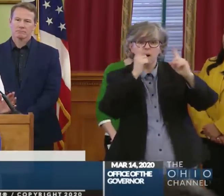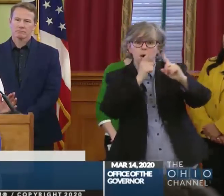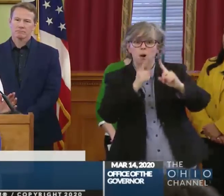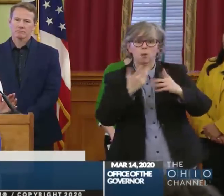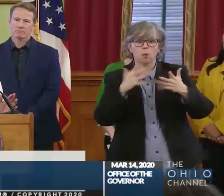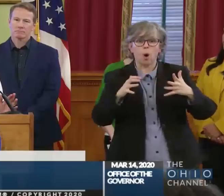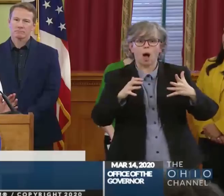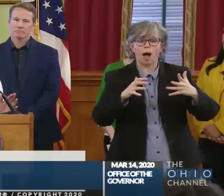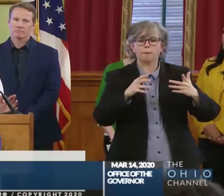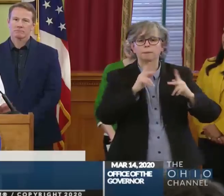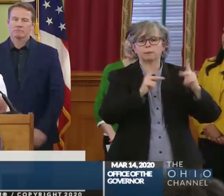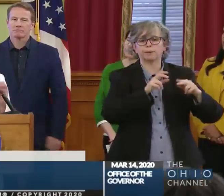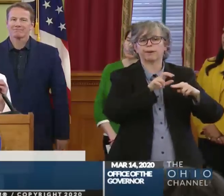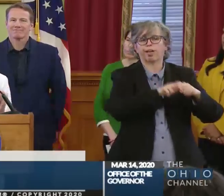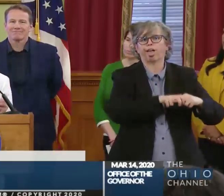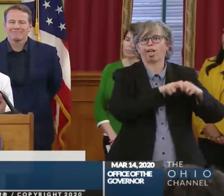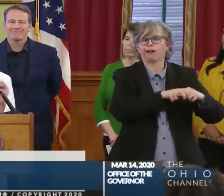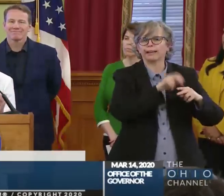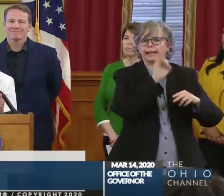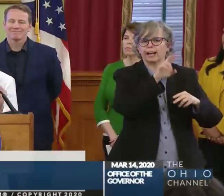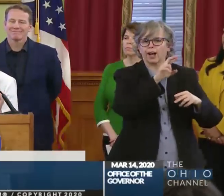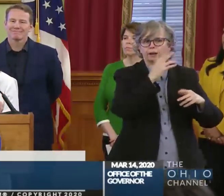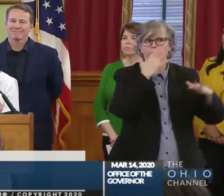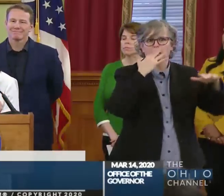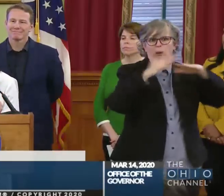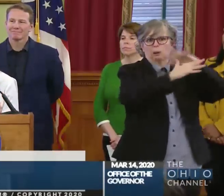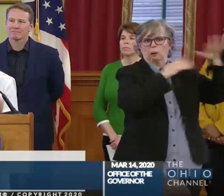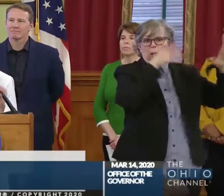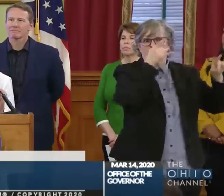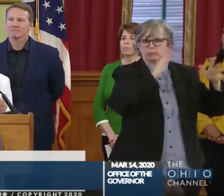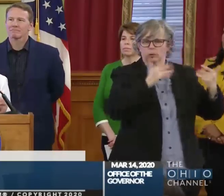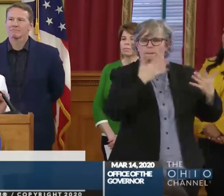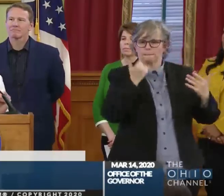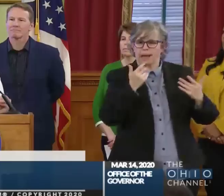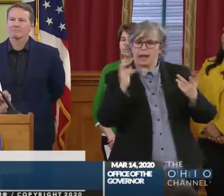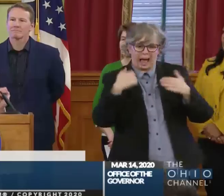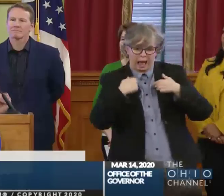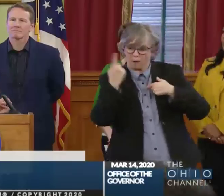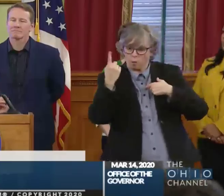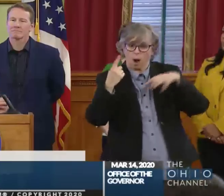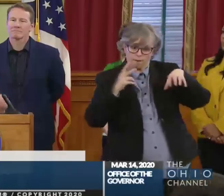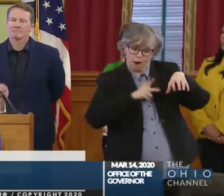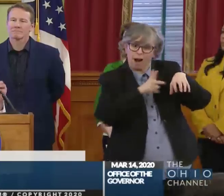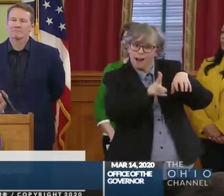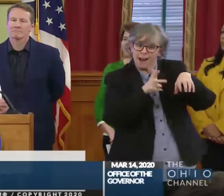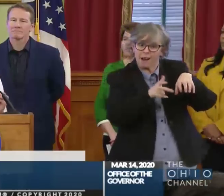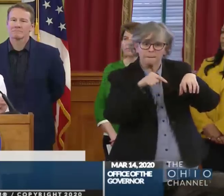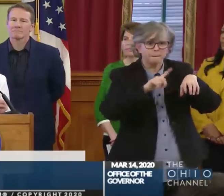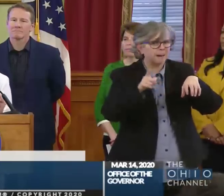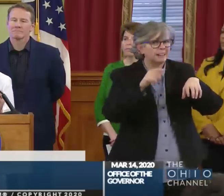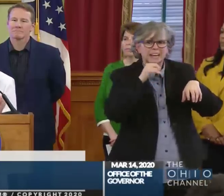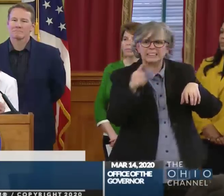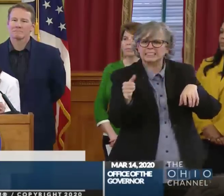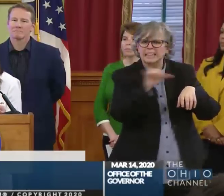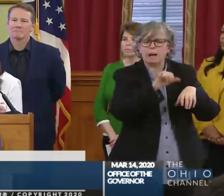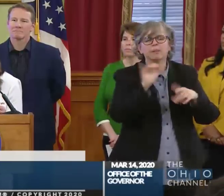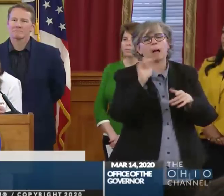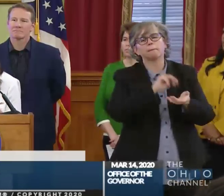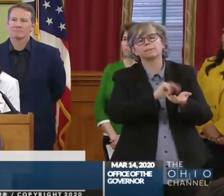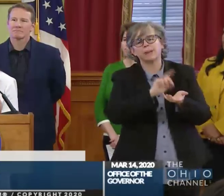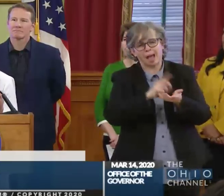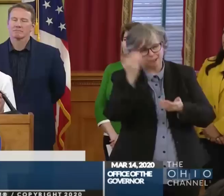a drive-up like McDonald's. You must be screened. There still is limited testing. We're trying to use it for the most